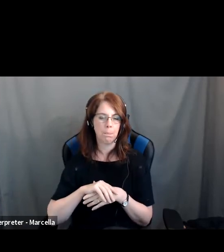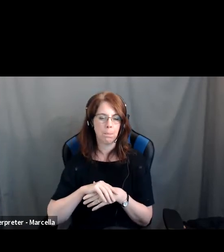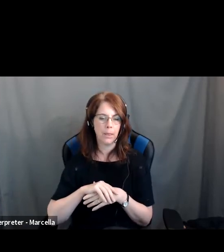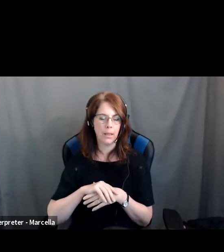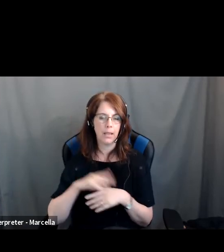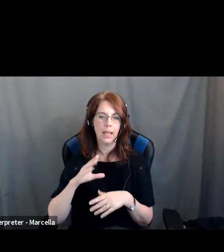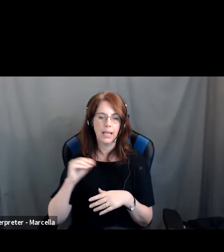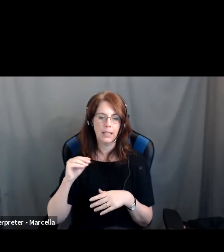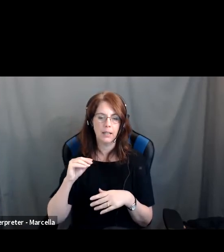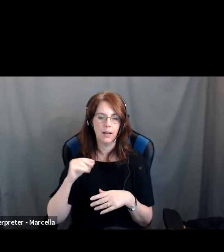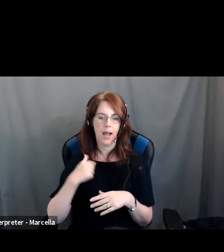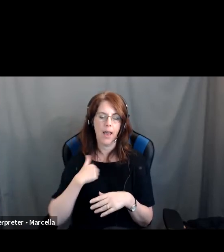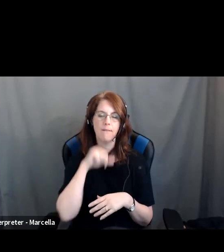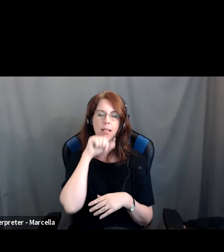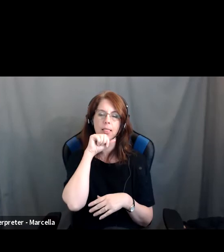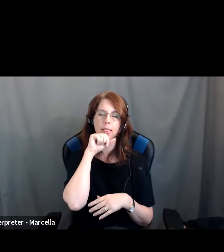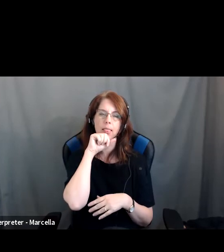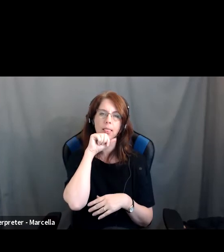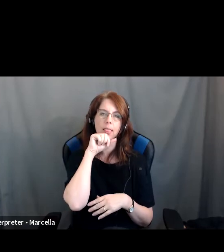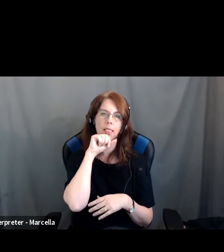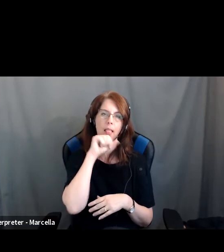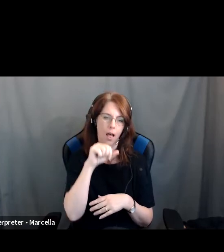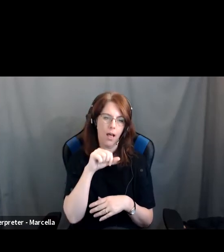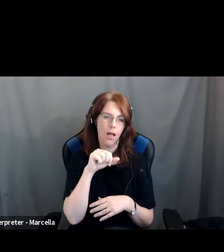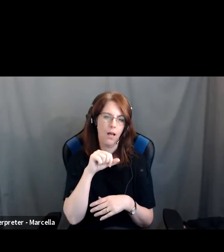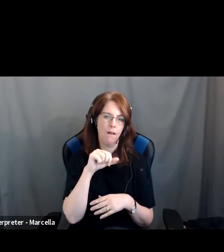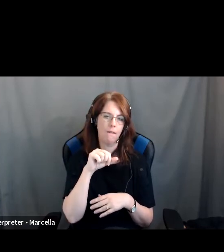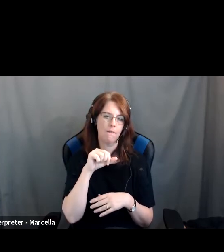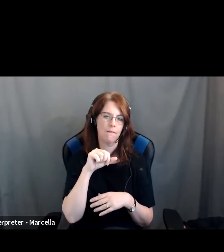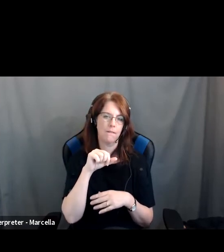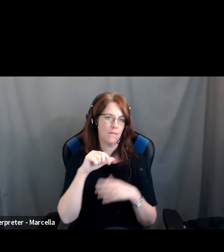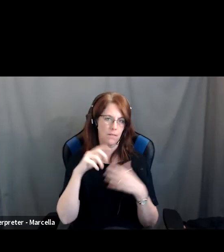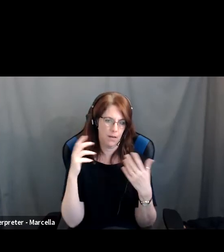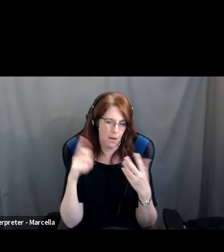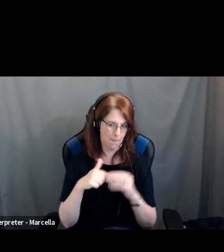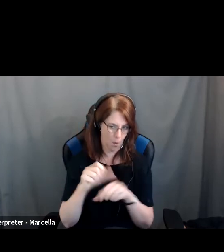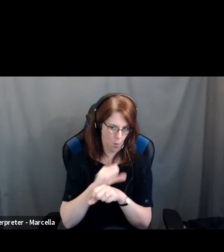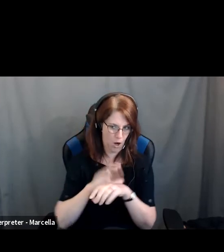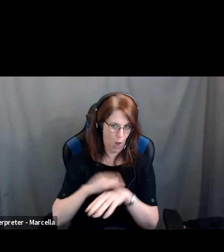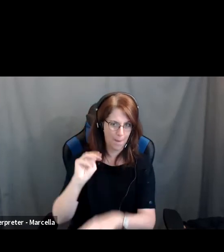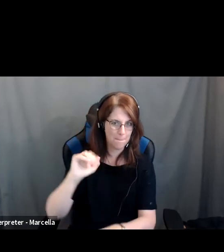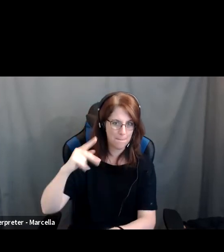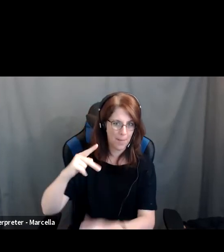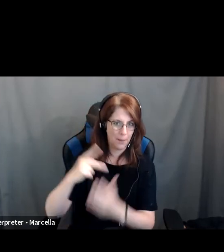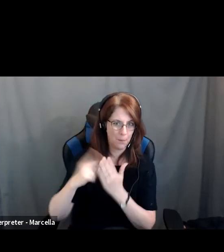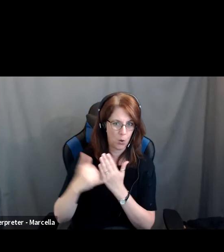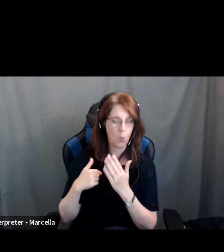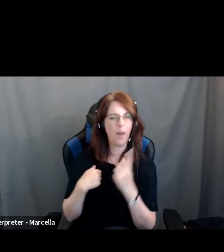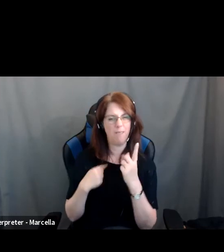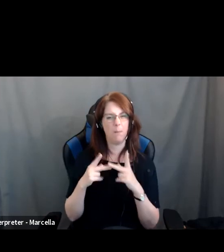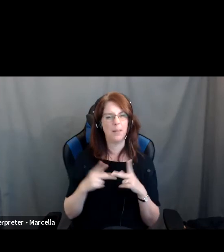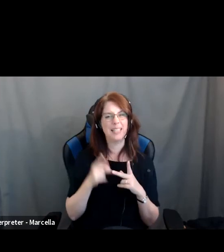I have loved so much about working on the mapping project with our teams, we also have a site in